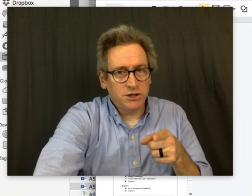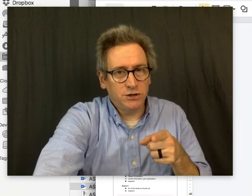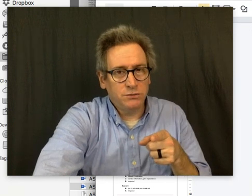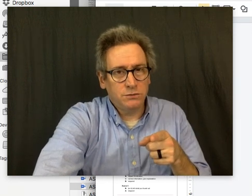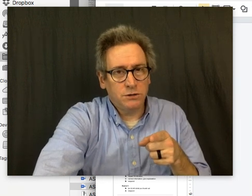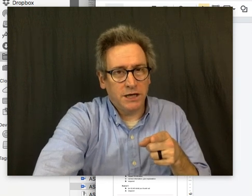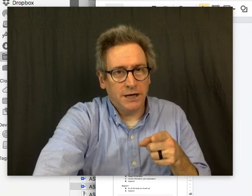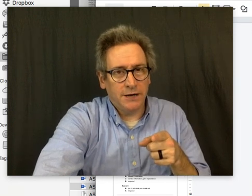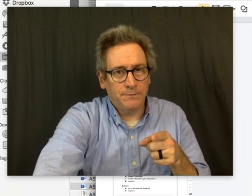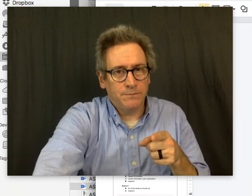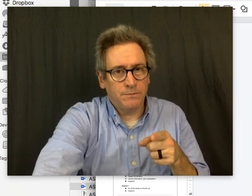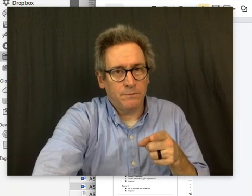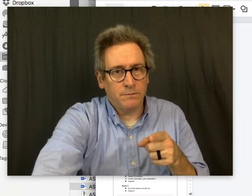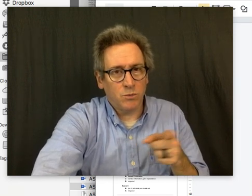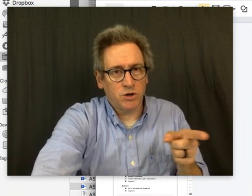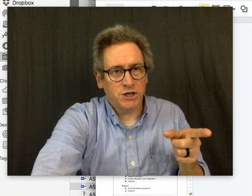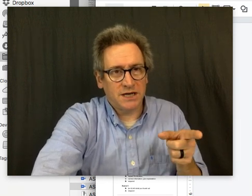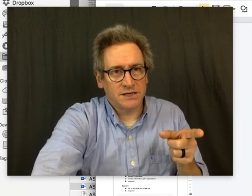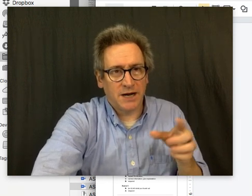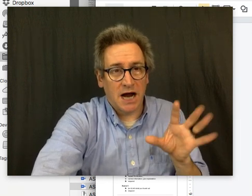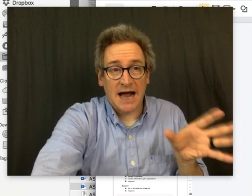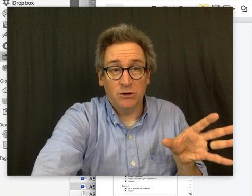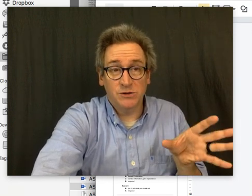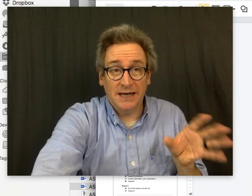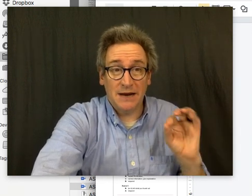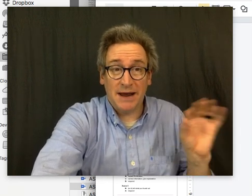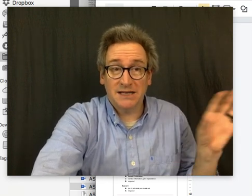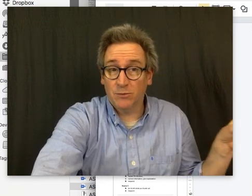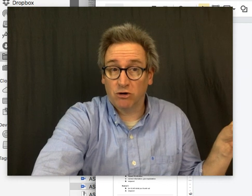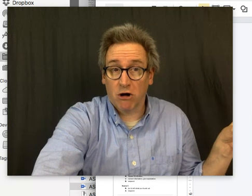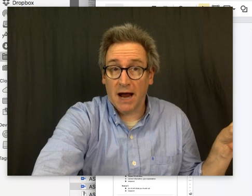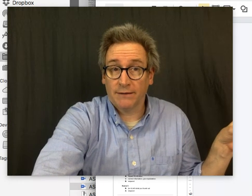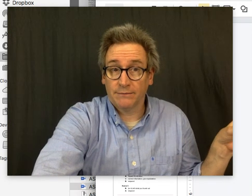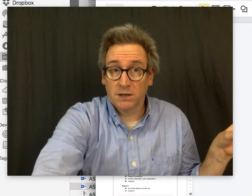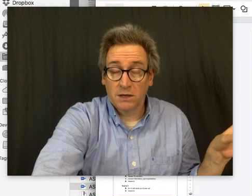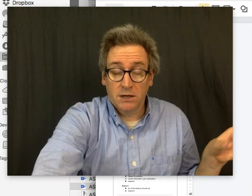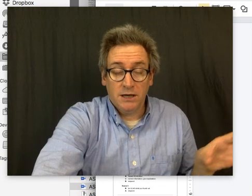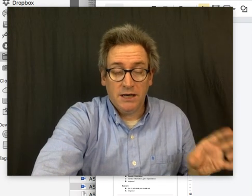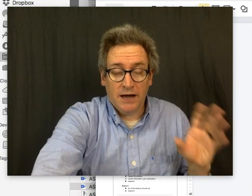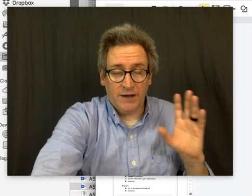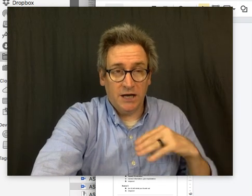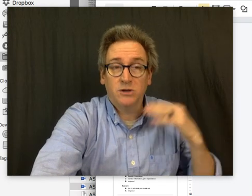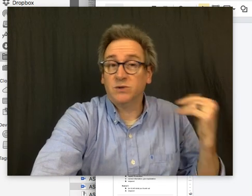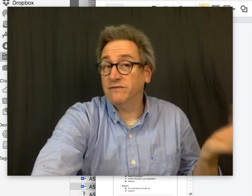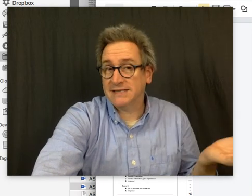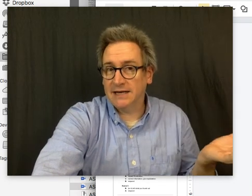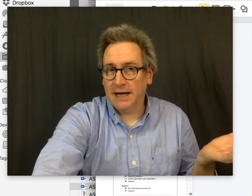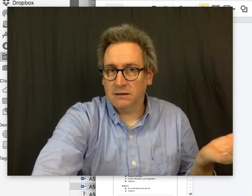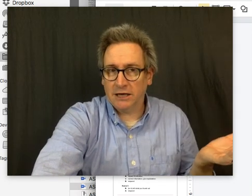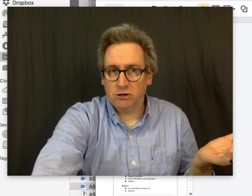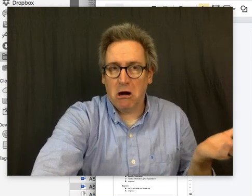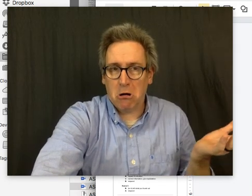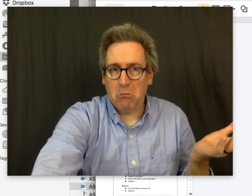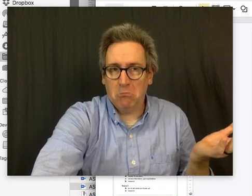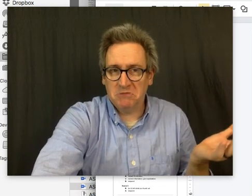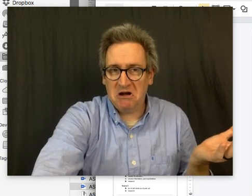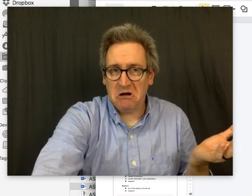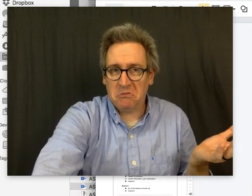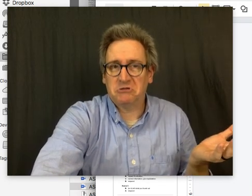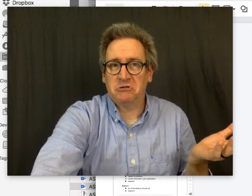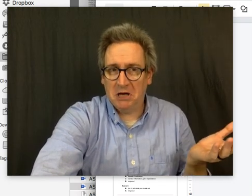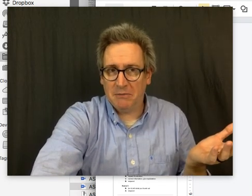Conversation two, where she tells about a guy who's mean and made someone cry. And then he goes to investigate, like Sherlock Holmes,